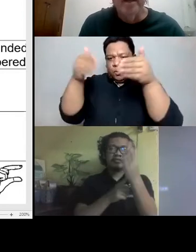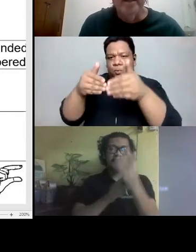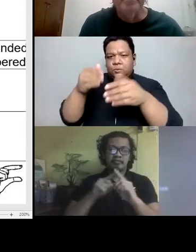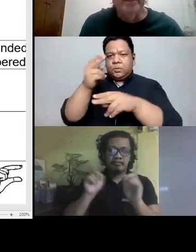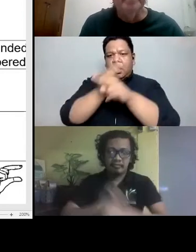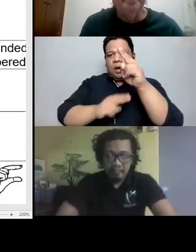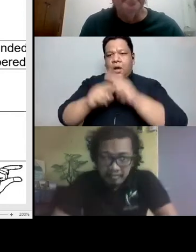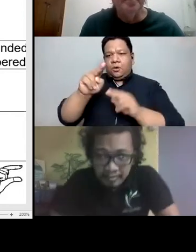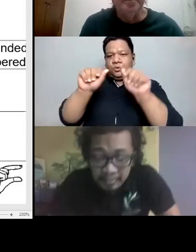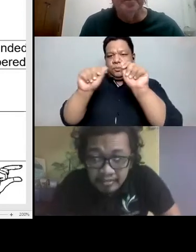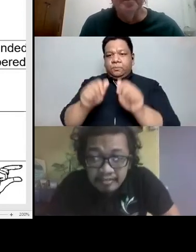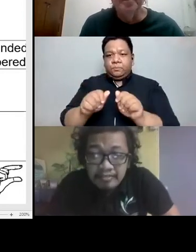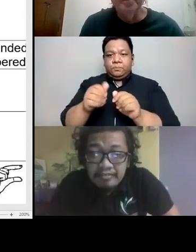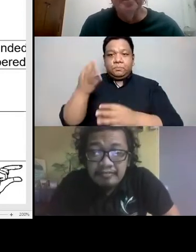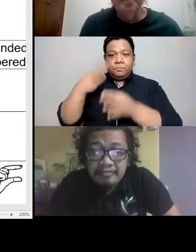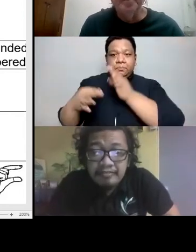Yes, Ming?